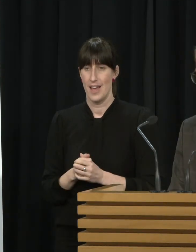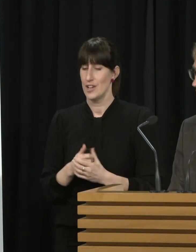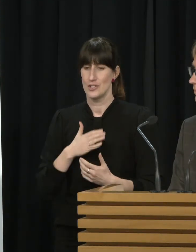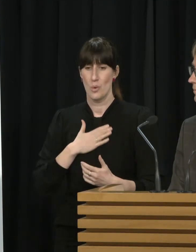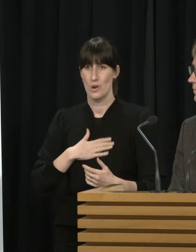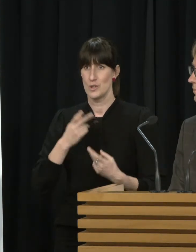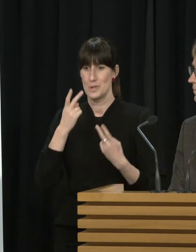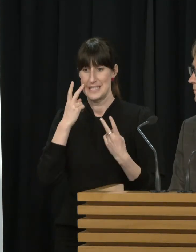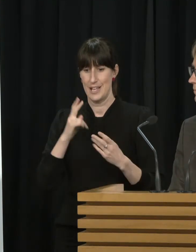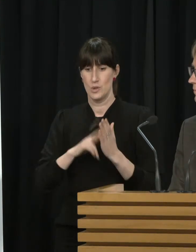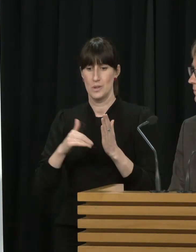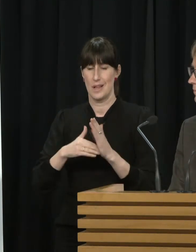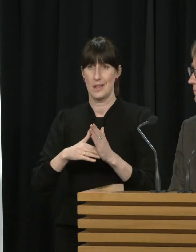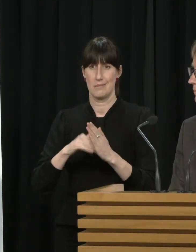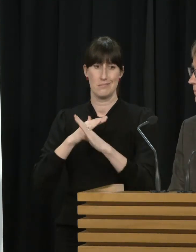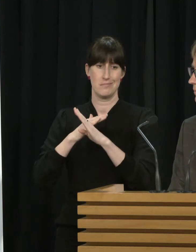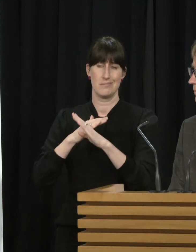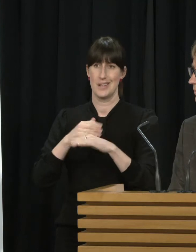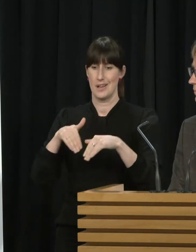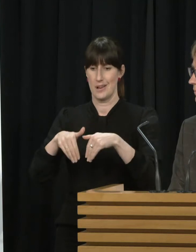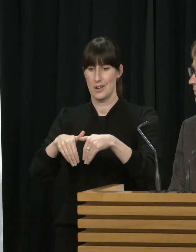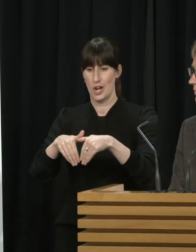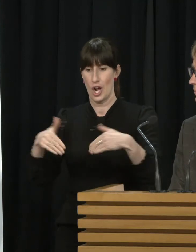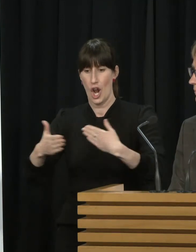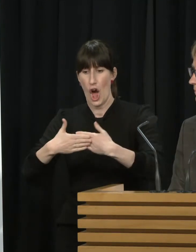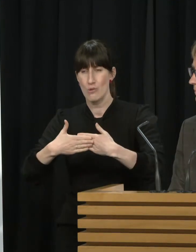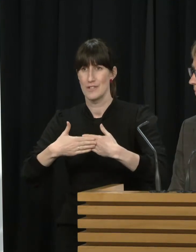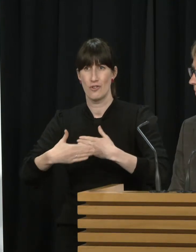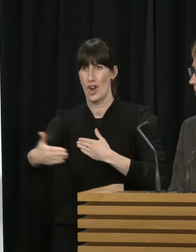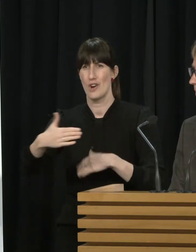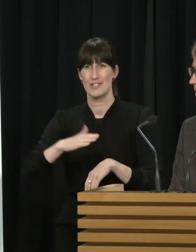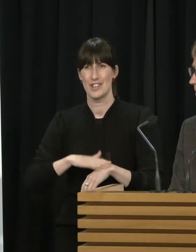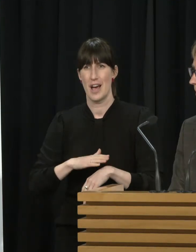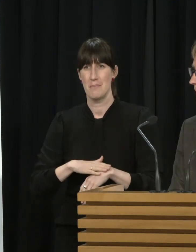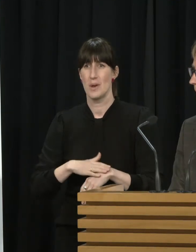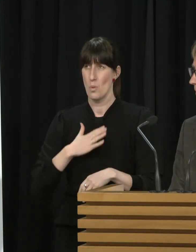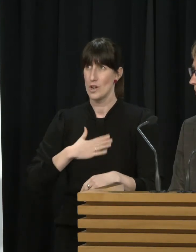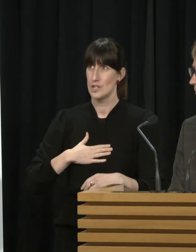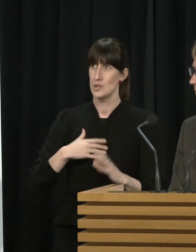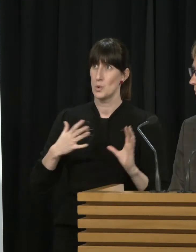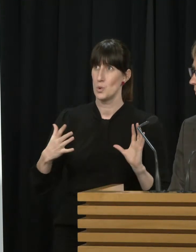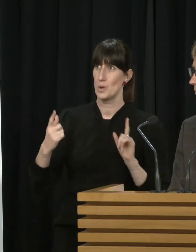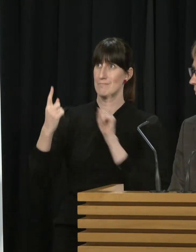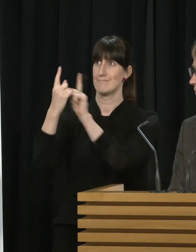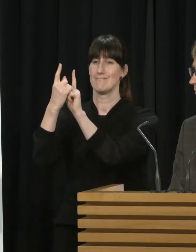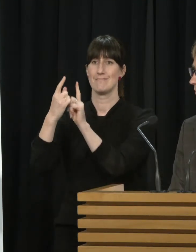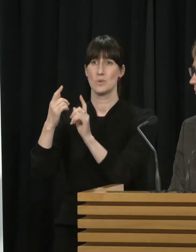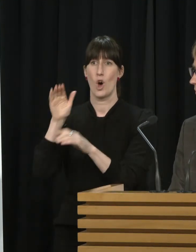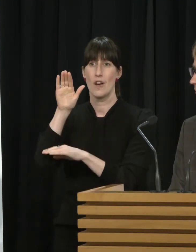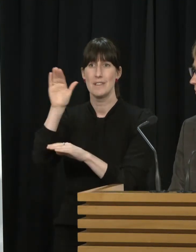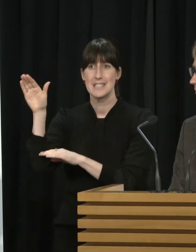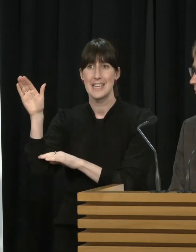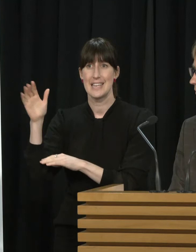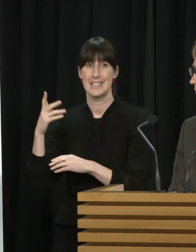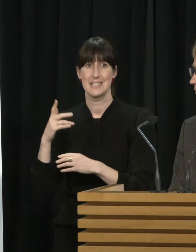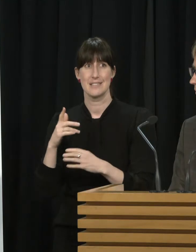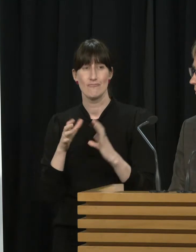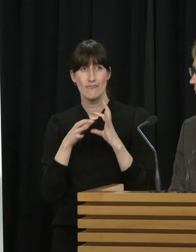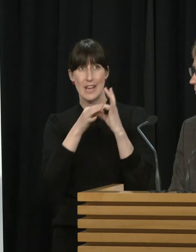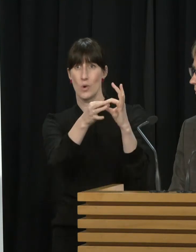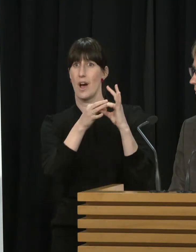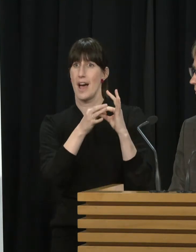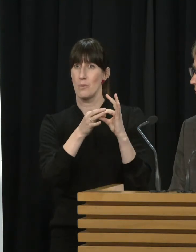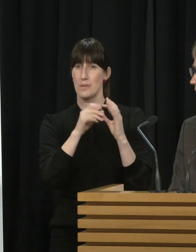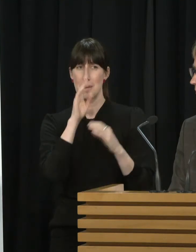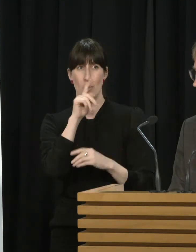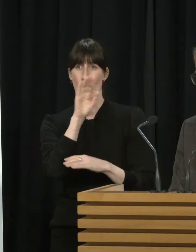a prolonged period of time. I think we all want to be able to reunite with people who are important to us. We all want to have that sense of freedom to